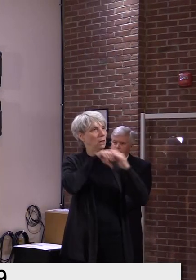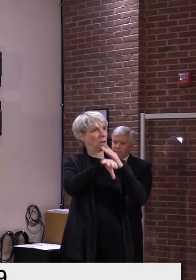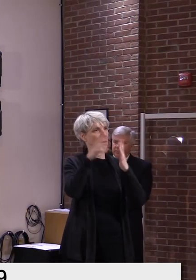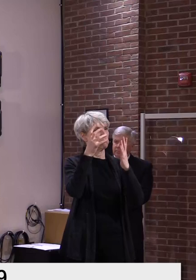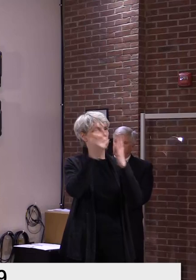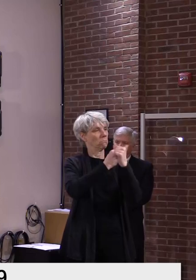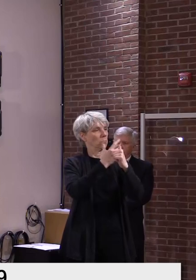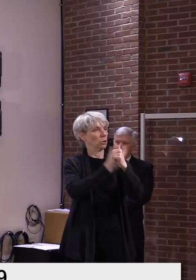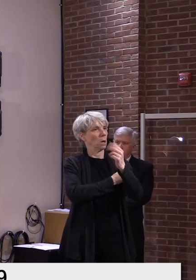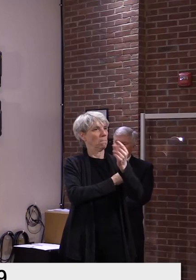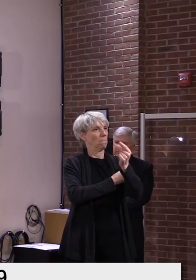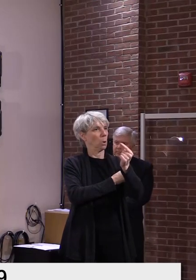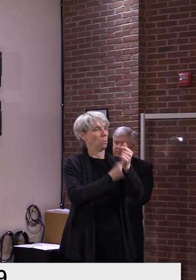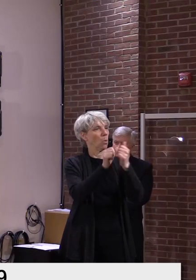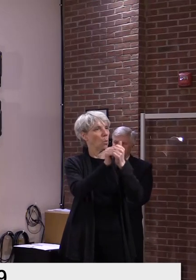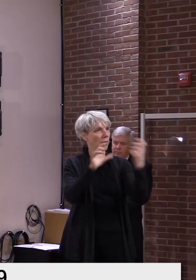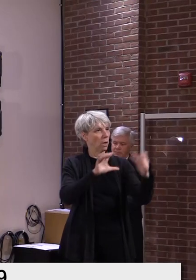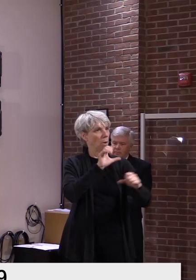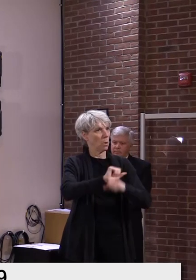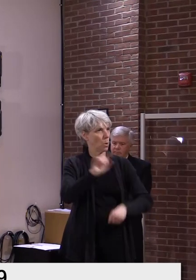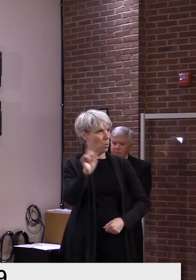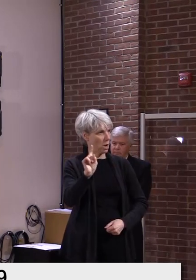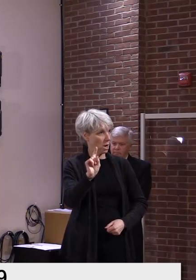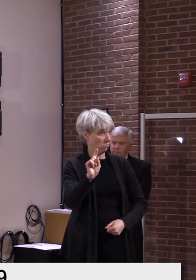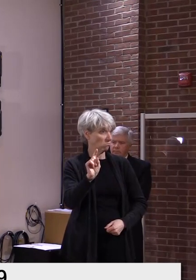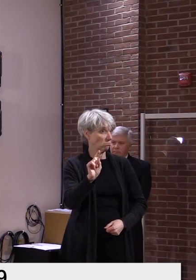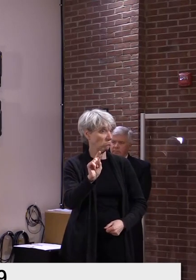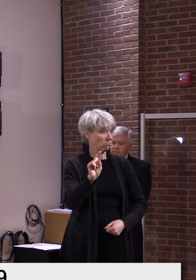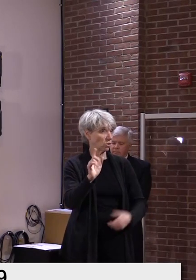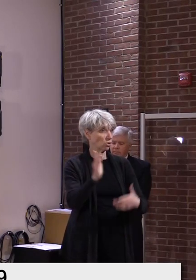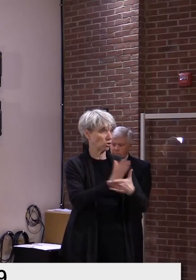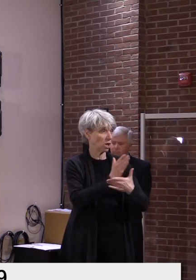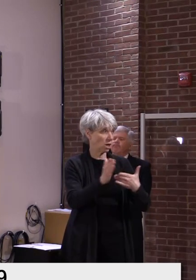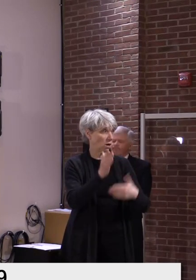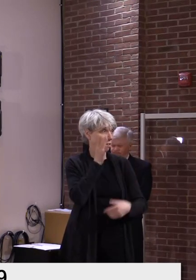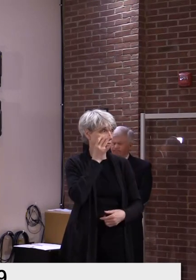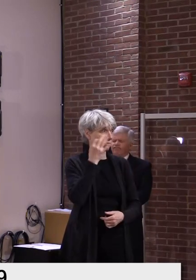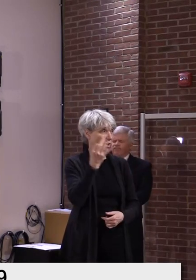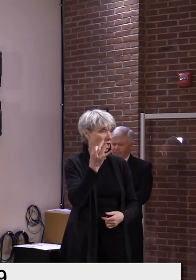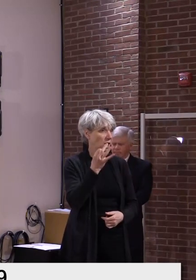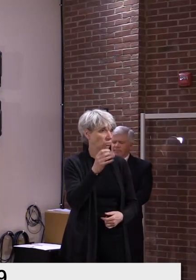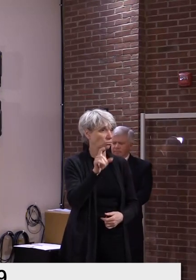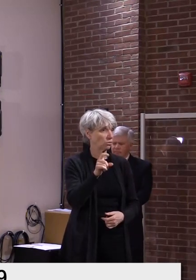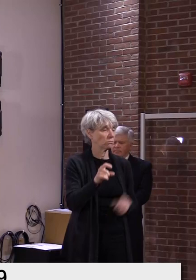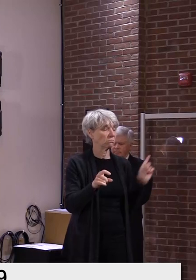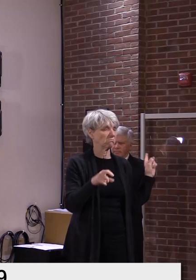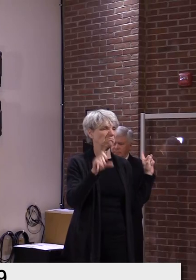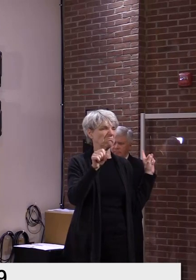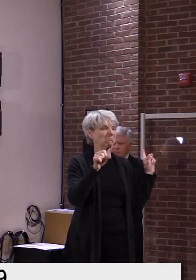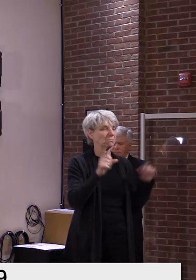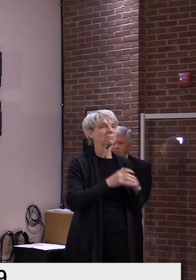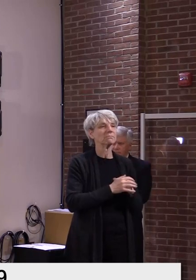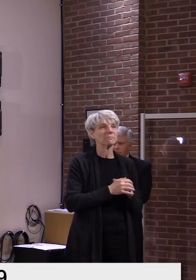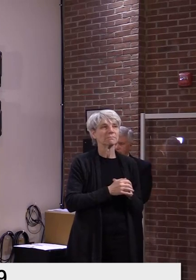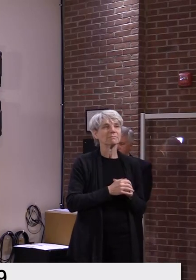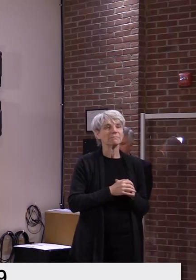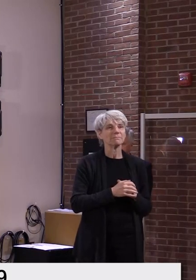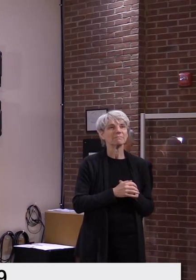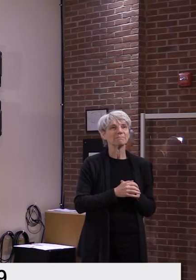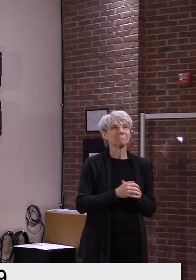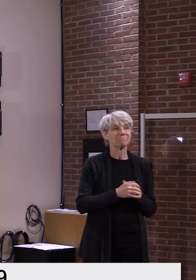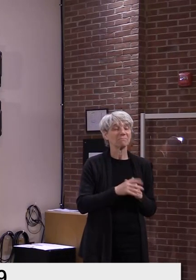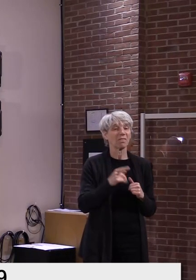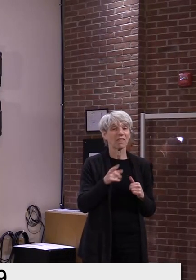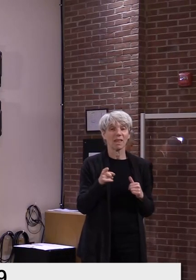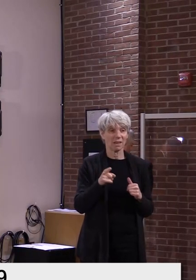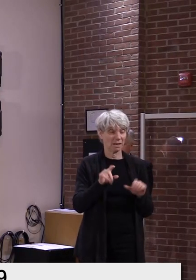those pharmacies that have capacity, and then that you can walk in, and we'll let you know. And maybe you can communicate that to the